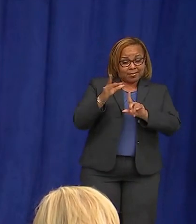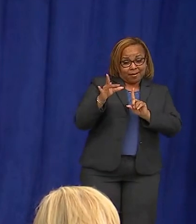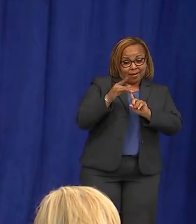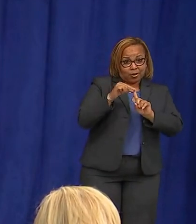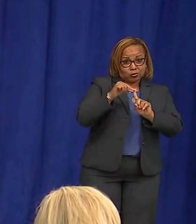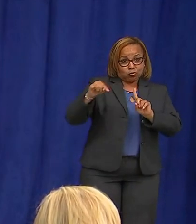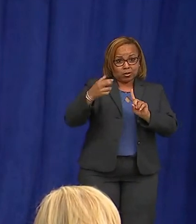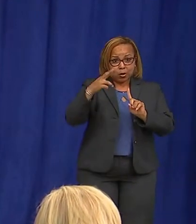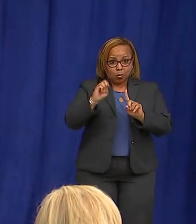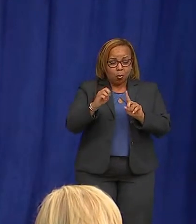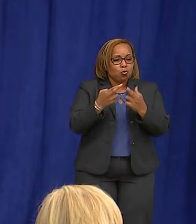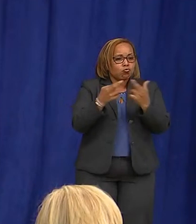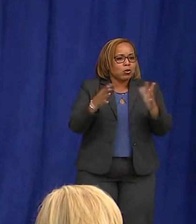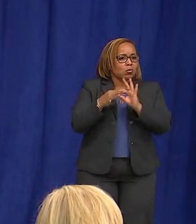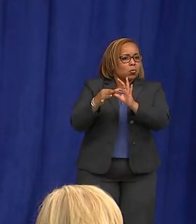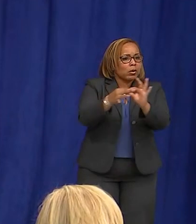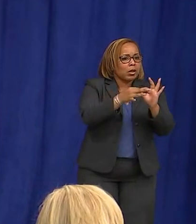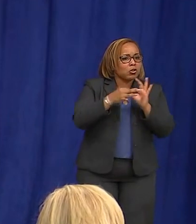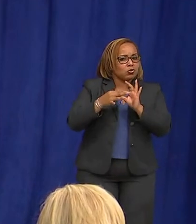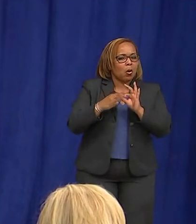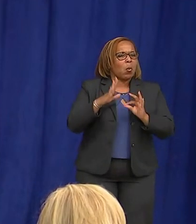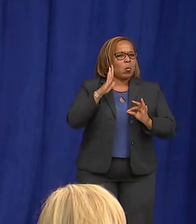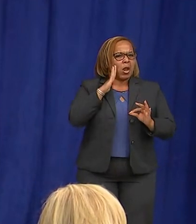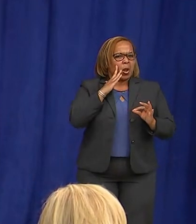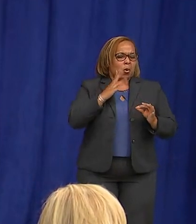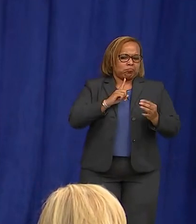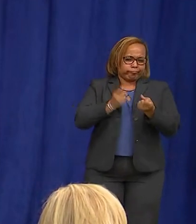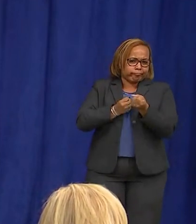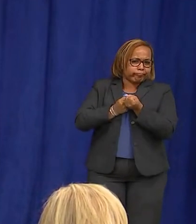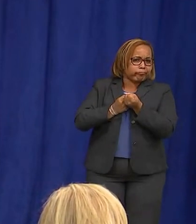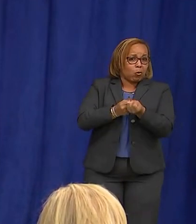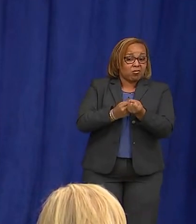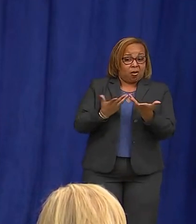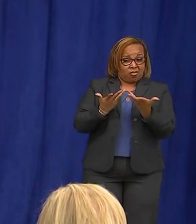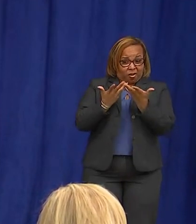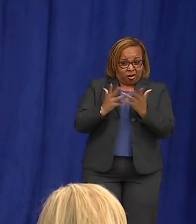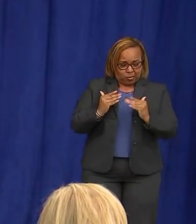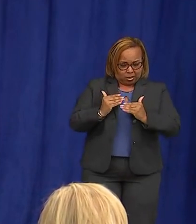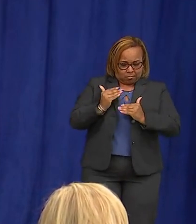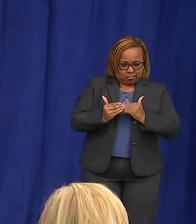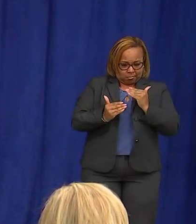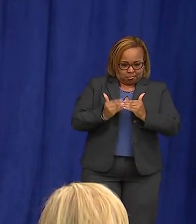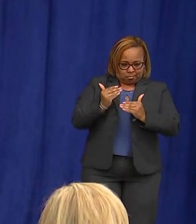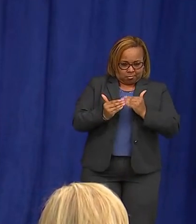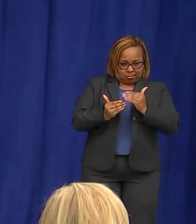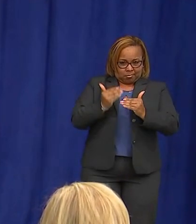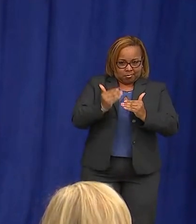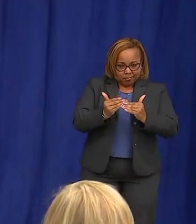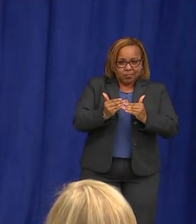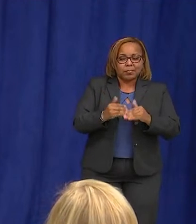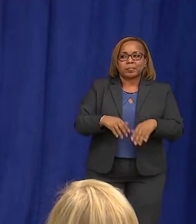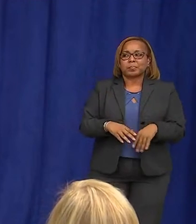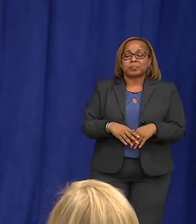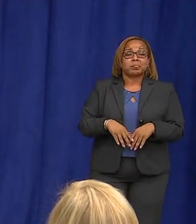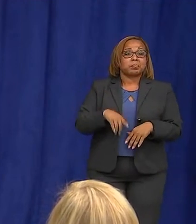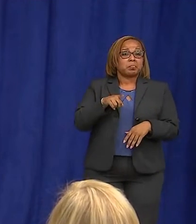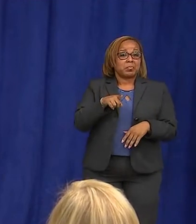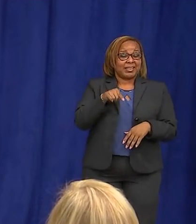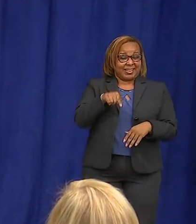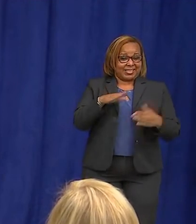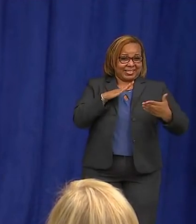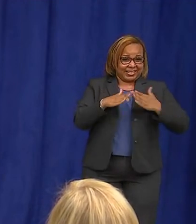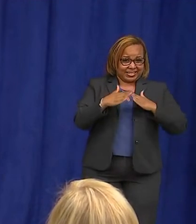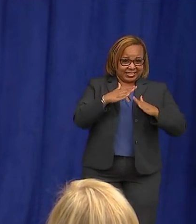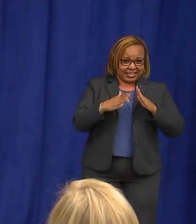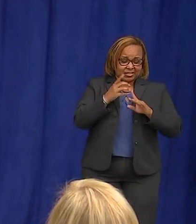Tracing Corps and the Resource Coordination Hub will bolster the already underway efforts to stem the transmission of COVID-19 in the